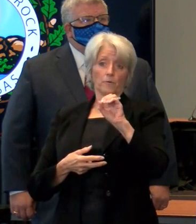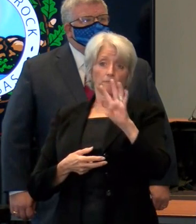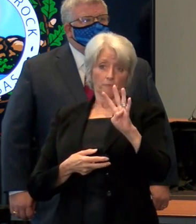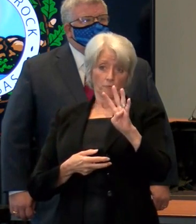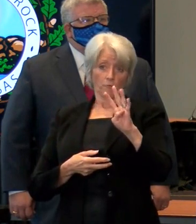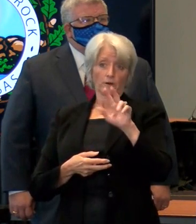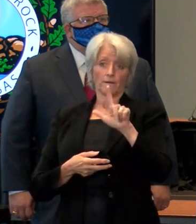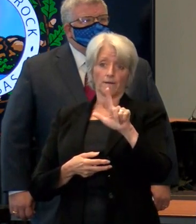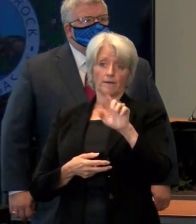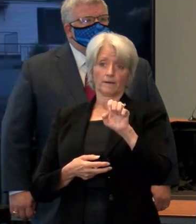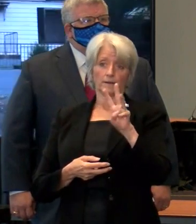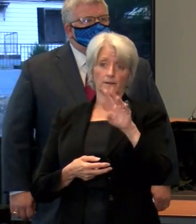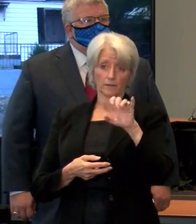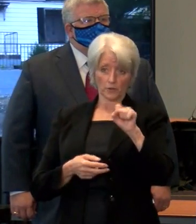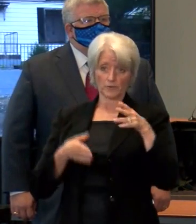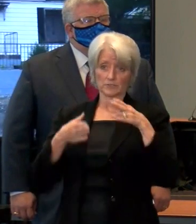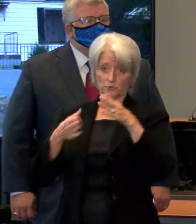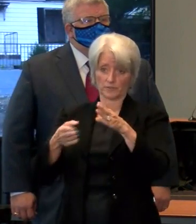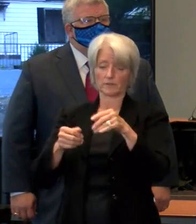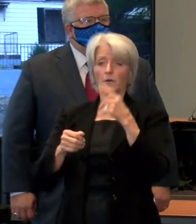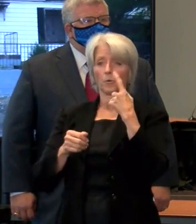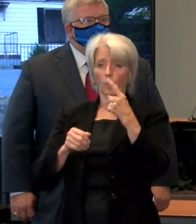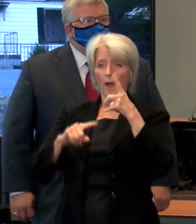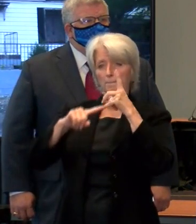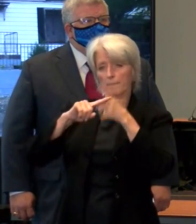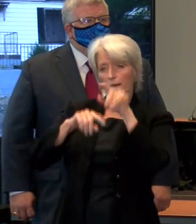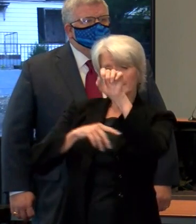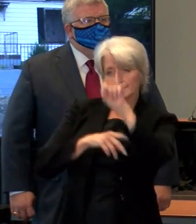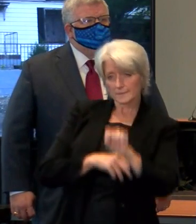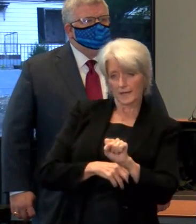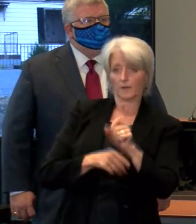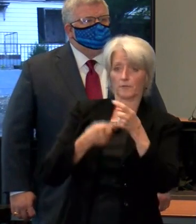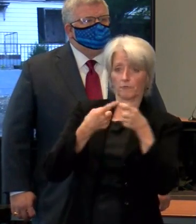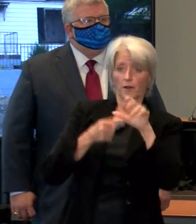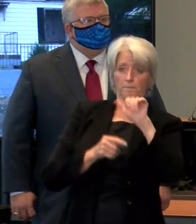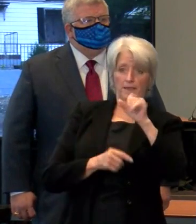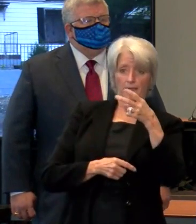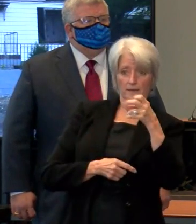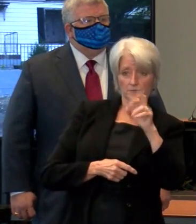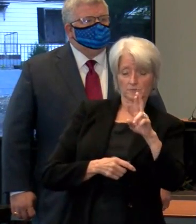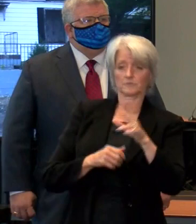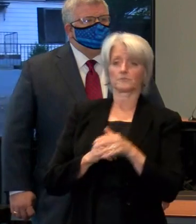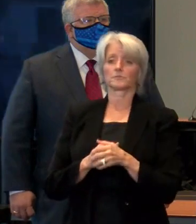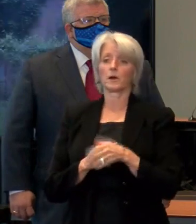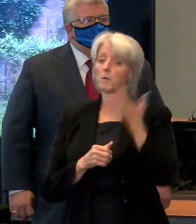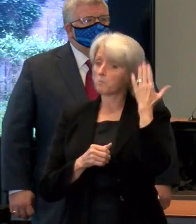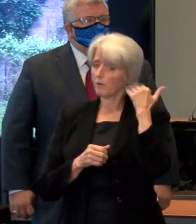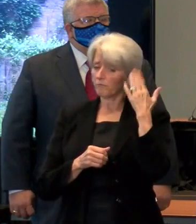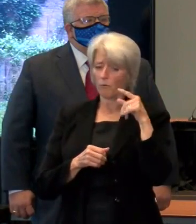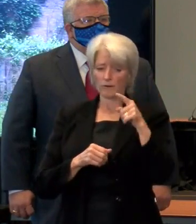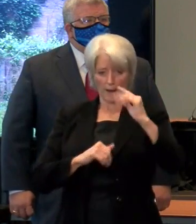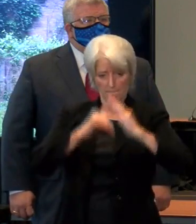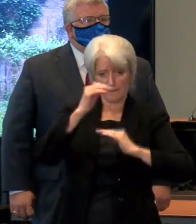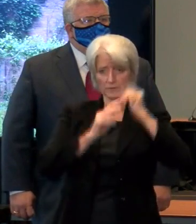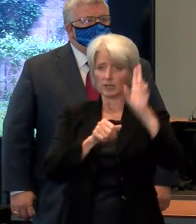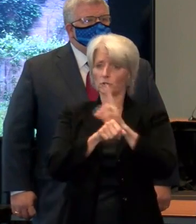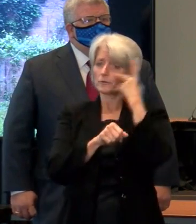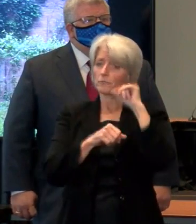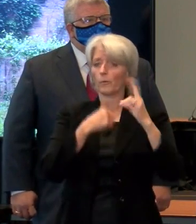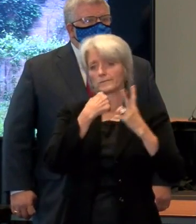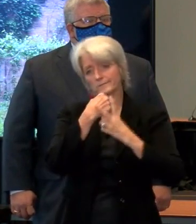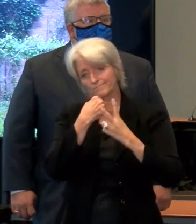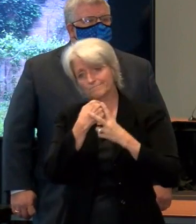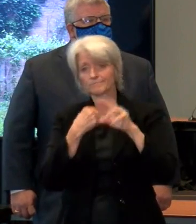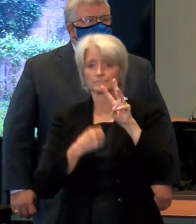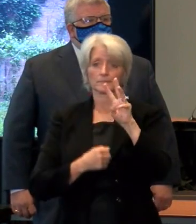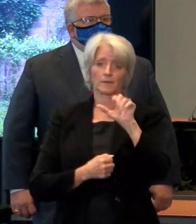south of the Asher Avenue corridor, but it was a building that in the past had been used for storage, warehouse type building. And